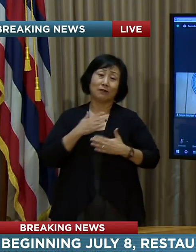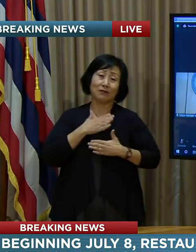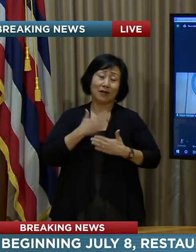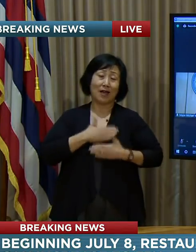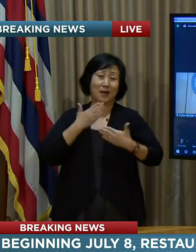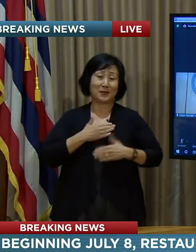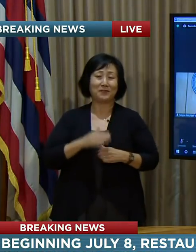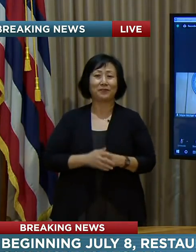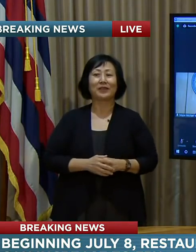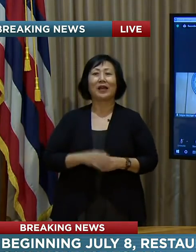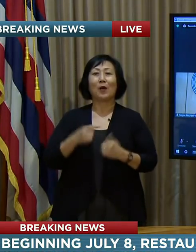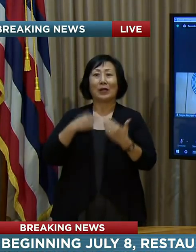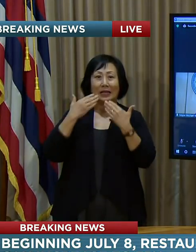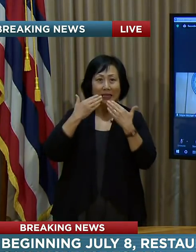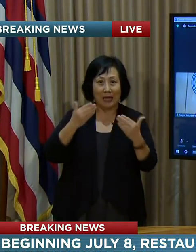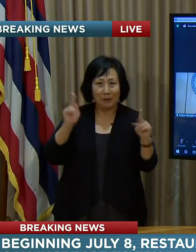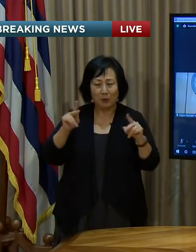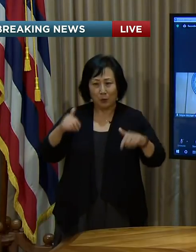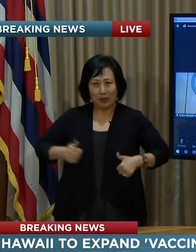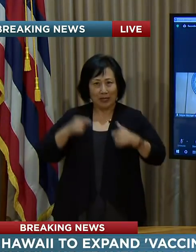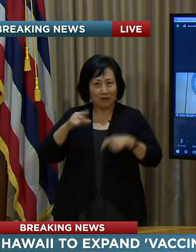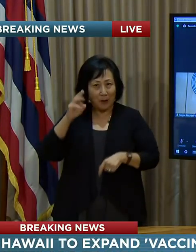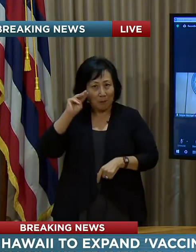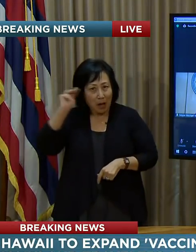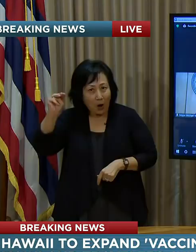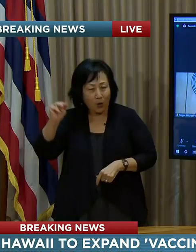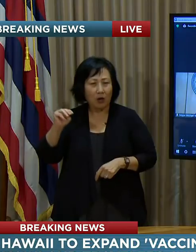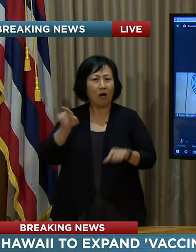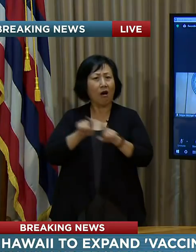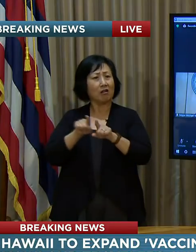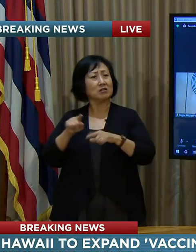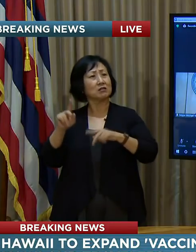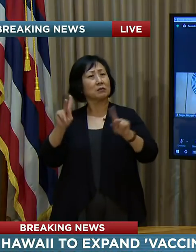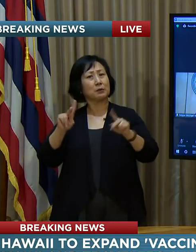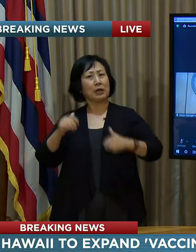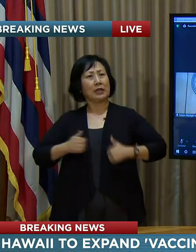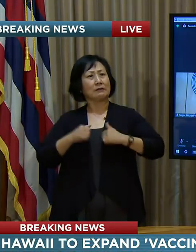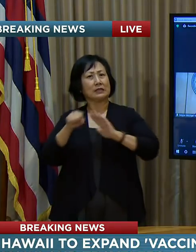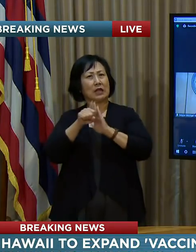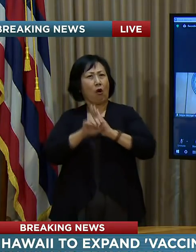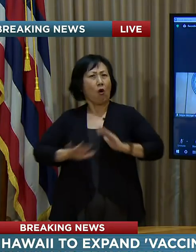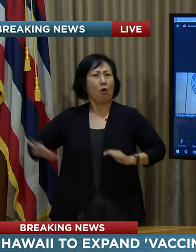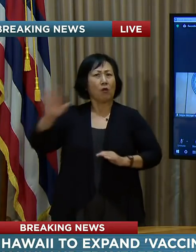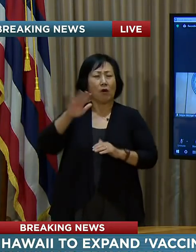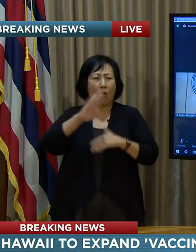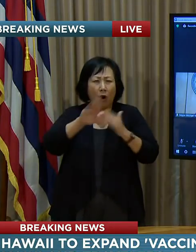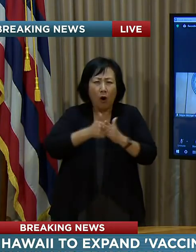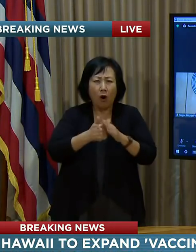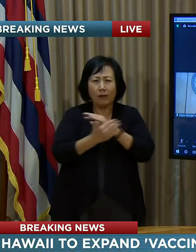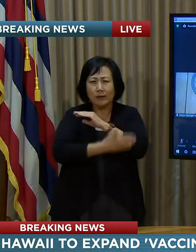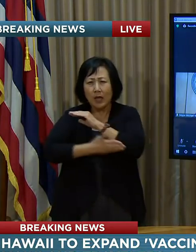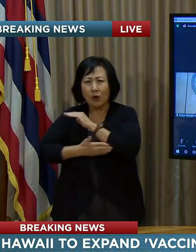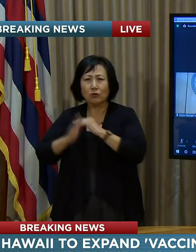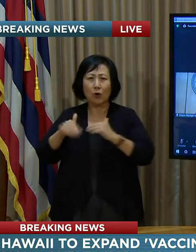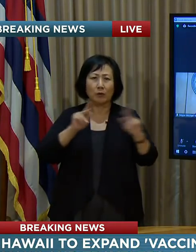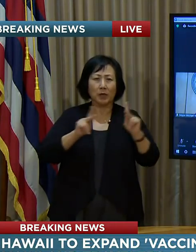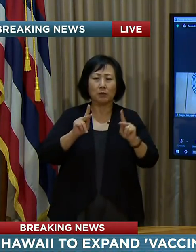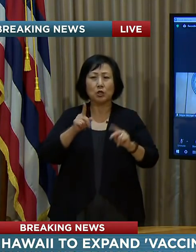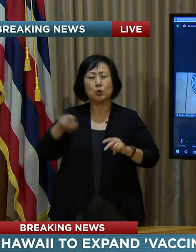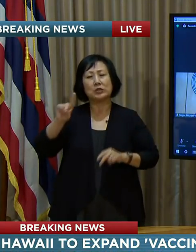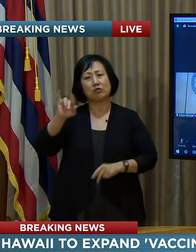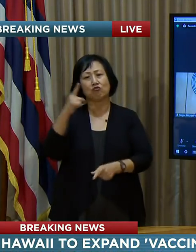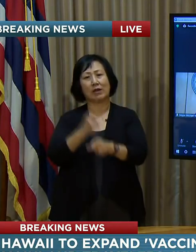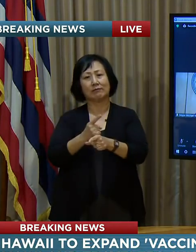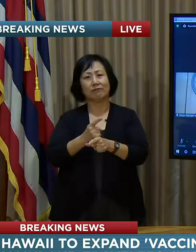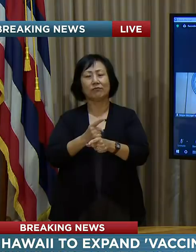pleased. And I want to thank the people of Maui County and the people of the state of Hawaii, all of the counties, all of the people who have done what was right, who